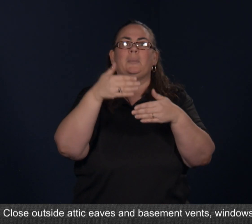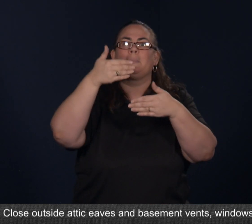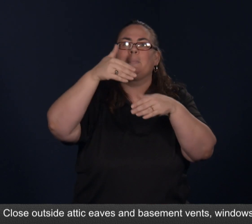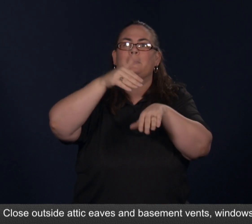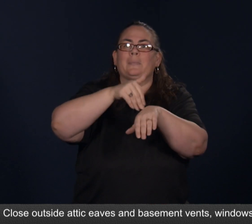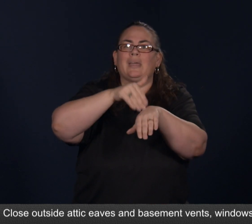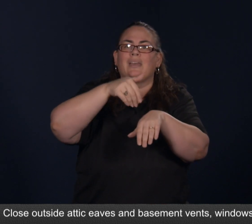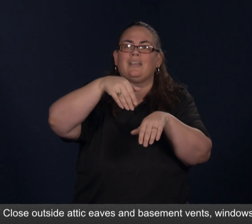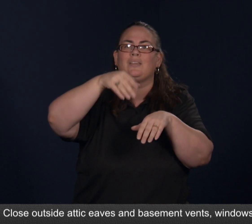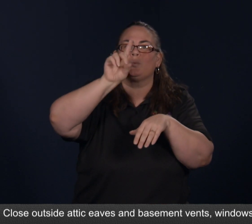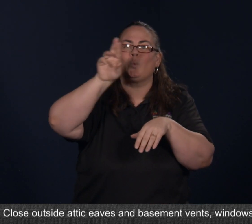pet doors, etc.